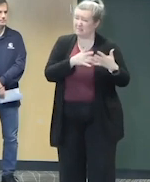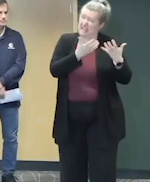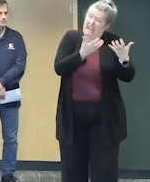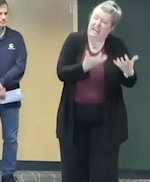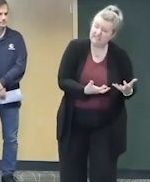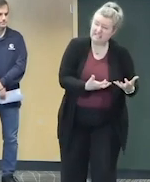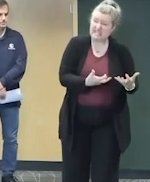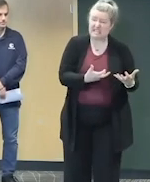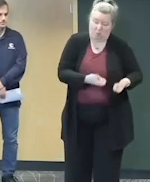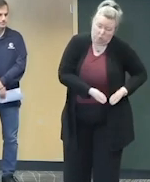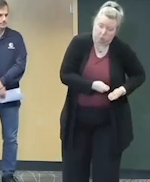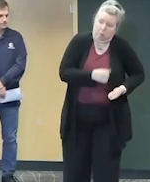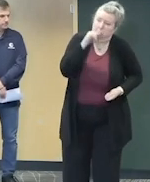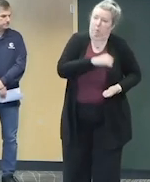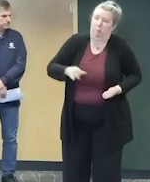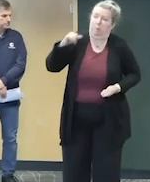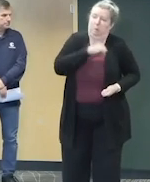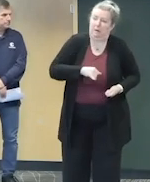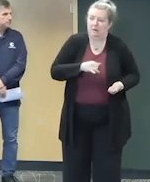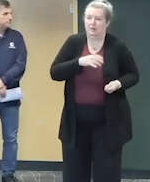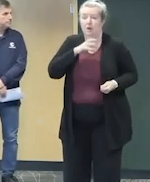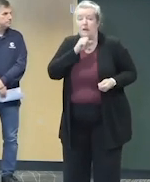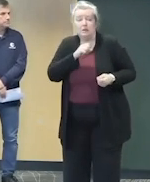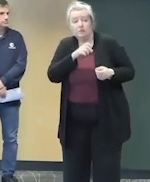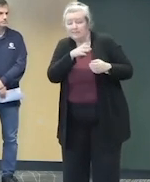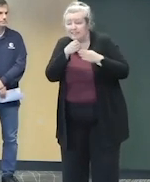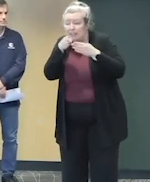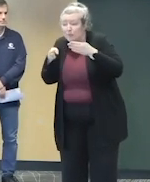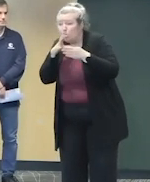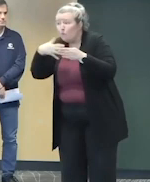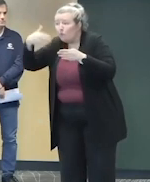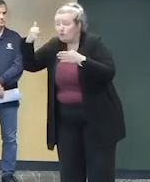on that. Keep out an eye out for your neighbors, particularly somebody who's shoveling who may not,